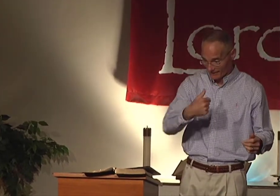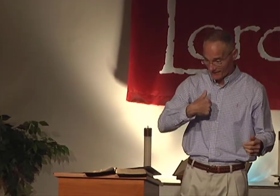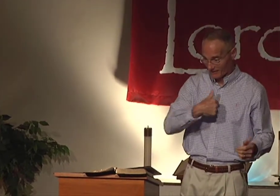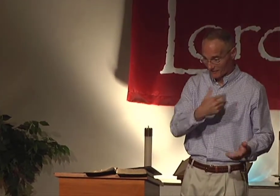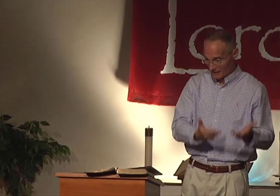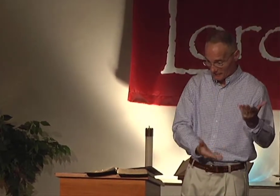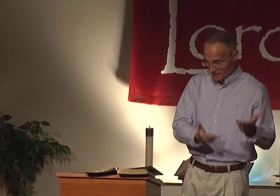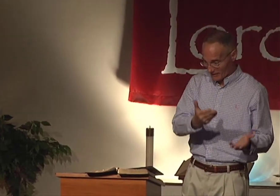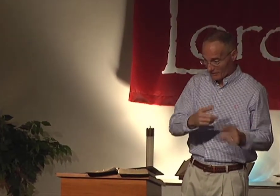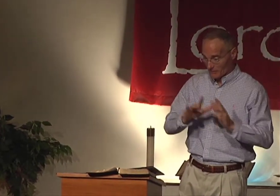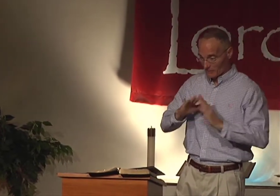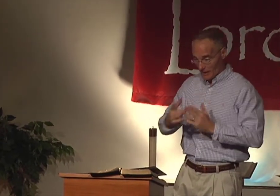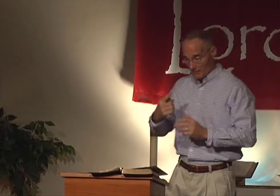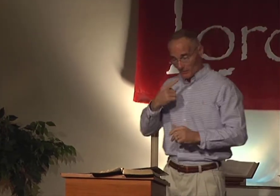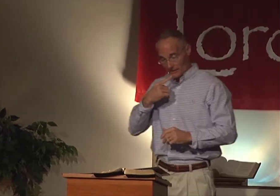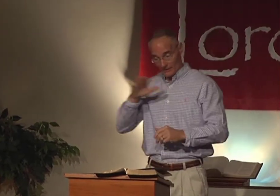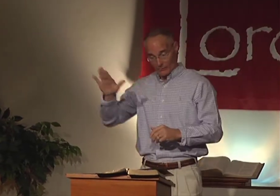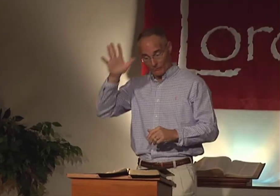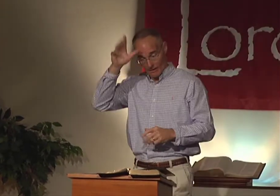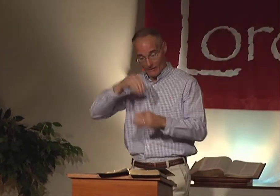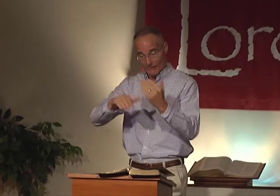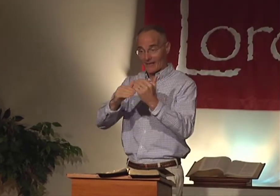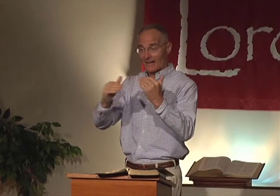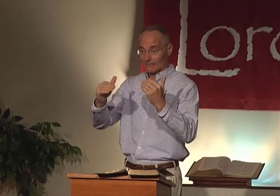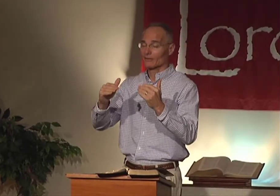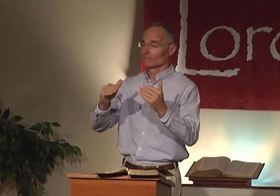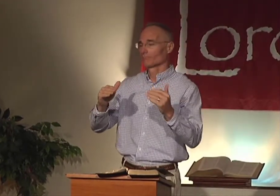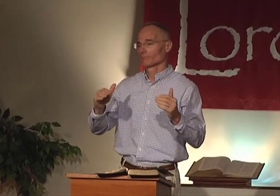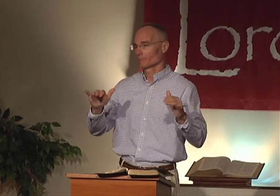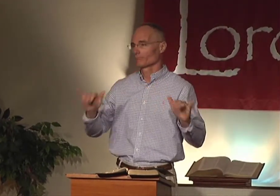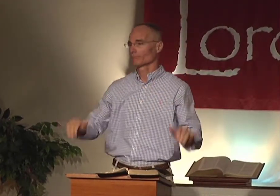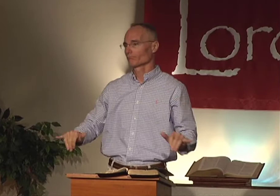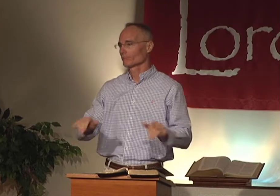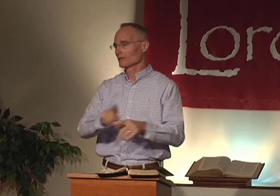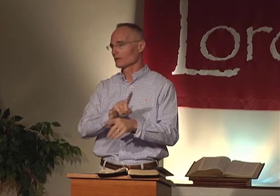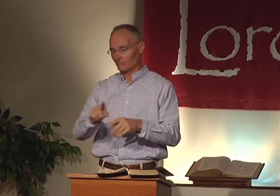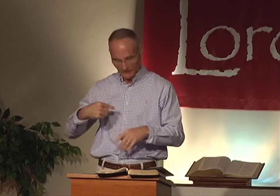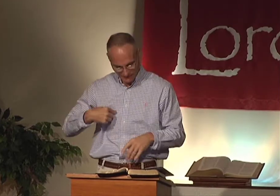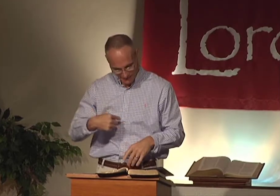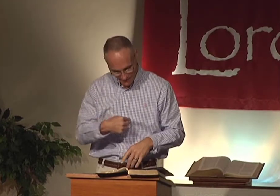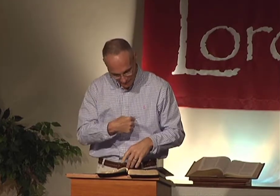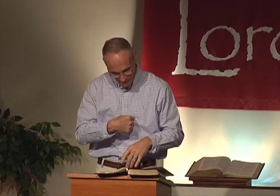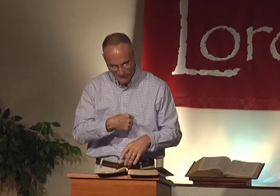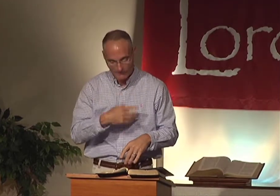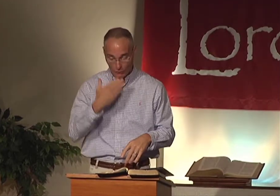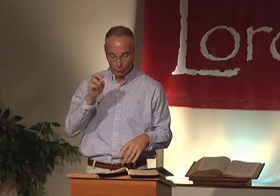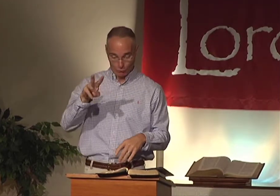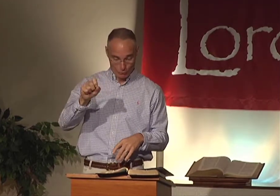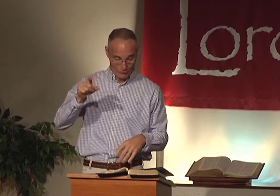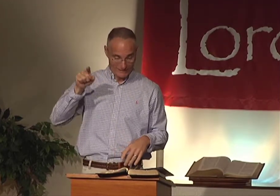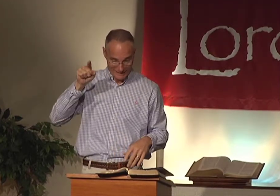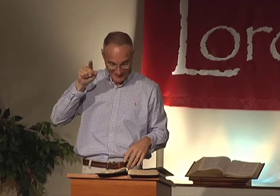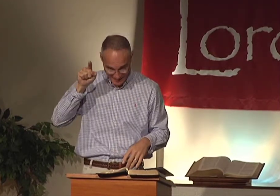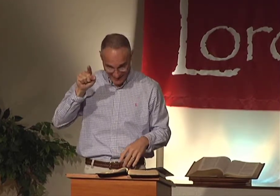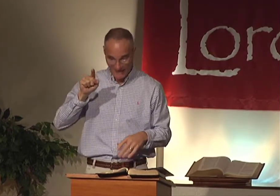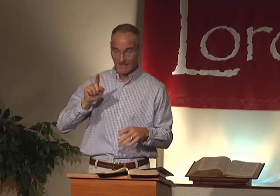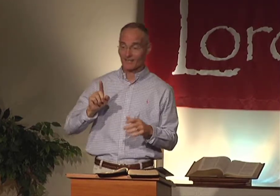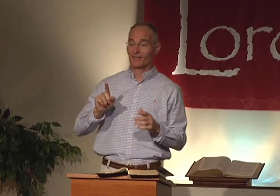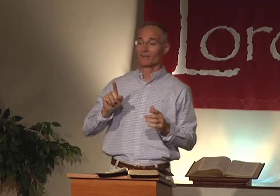spanking. They may have stopped spanking us, but the Bible says your Father in heaven will continue to discipline us. The good news